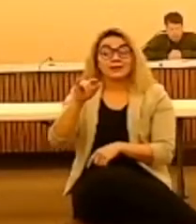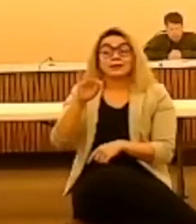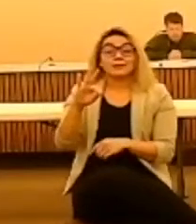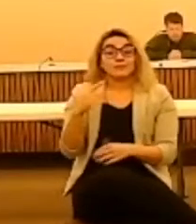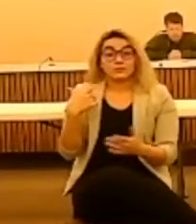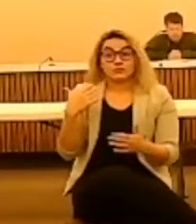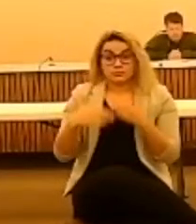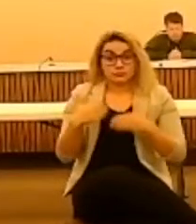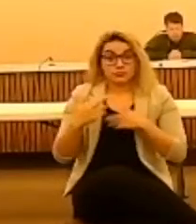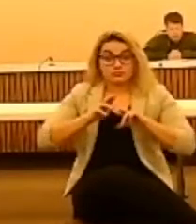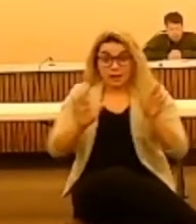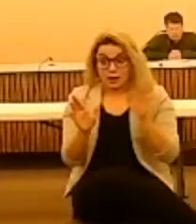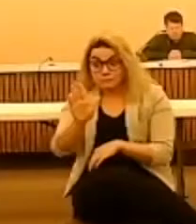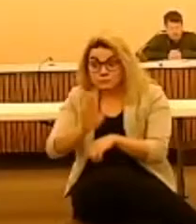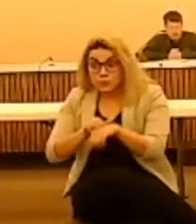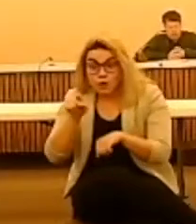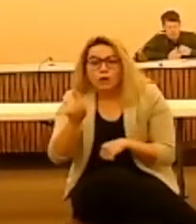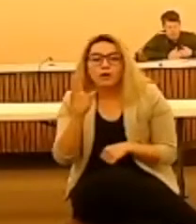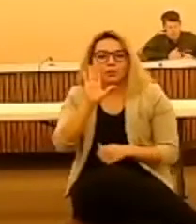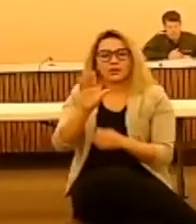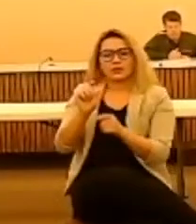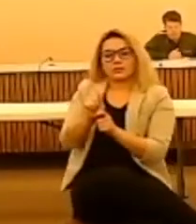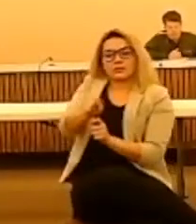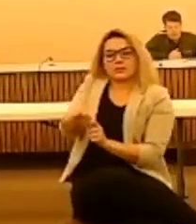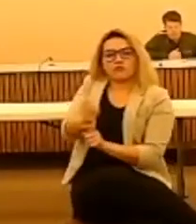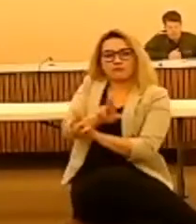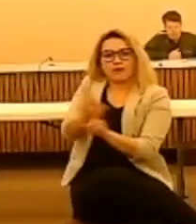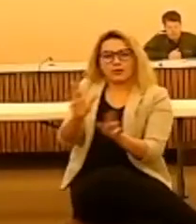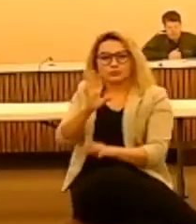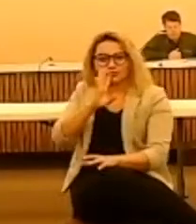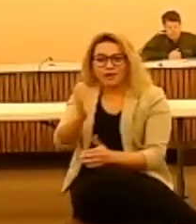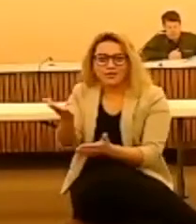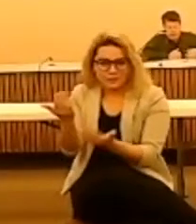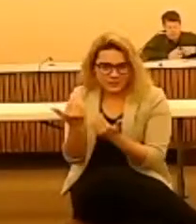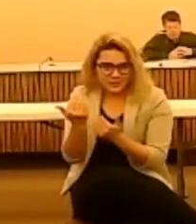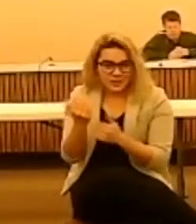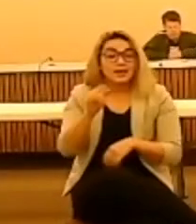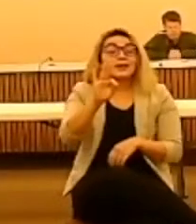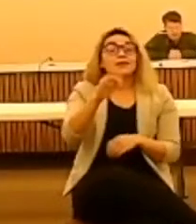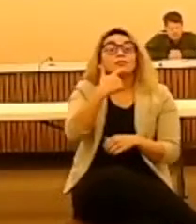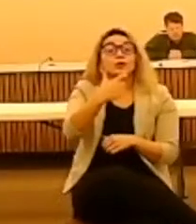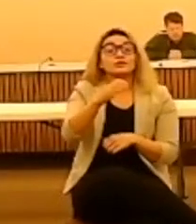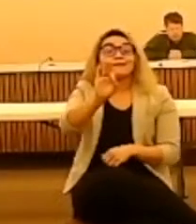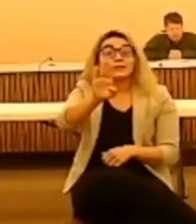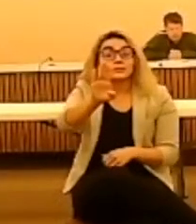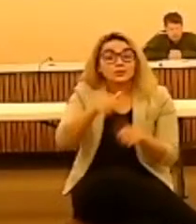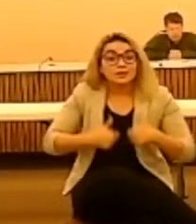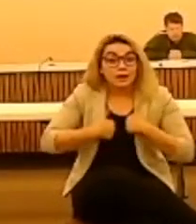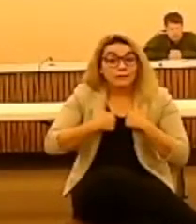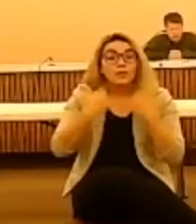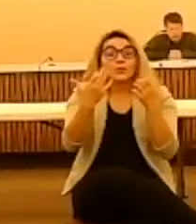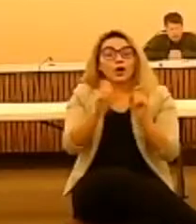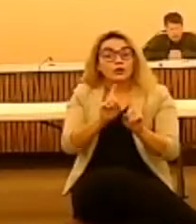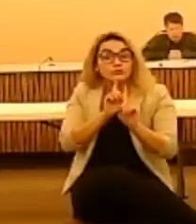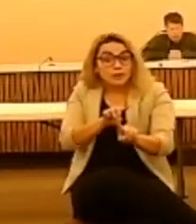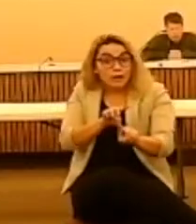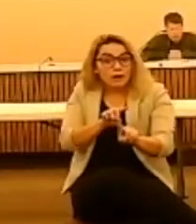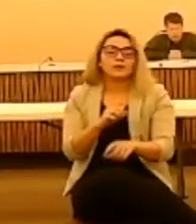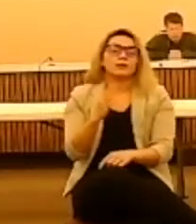talk. If you are watching this meeting on YouTube or Facebook and wish to respond, please visit